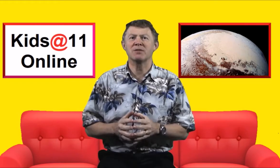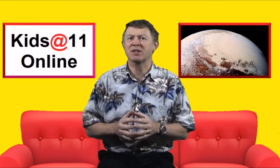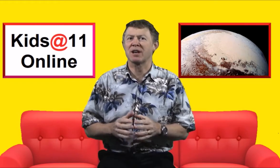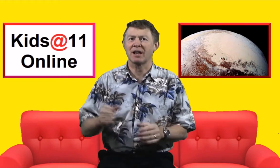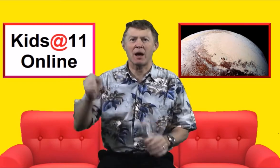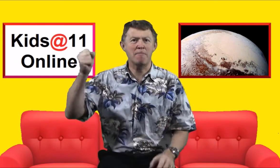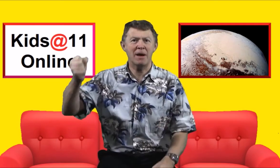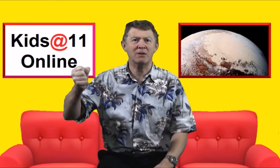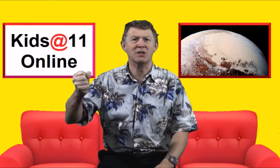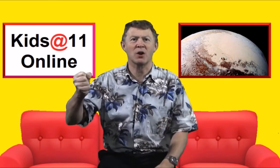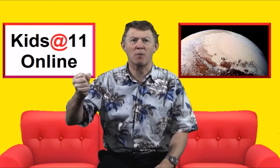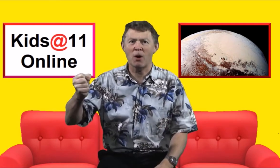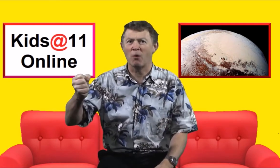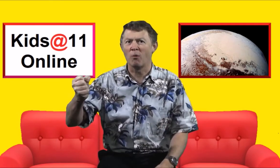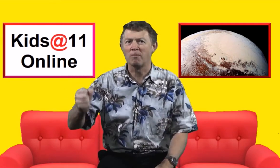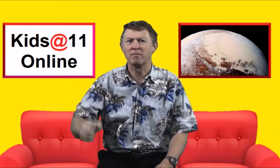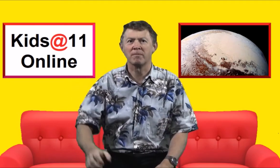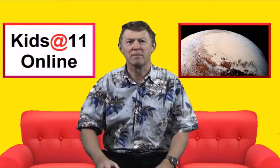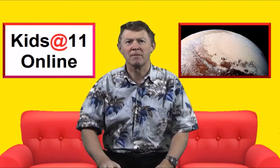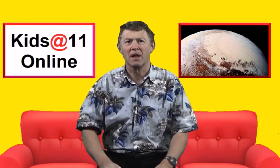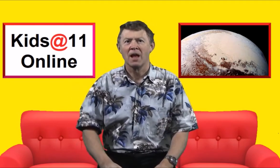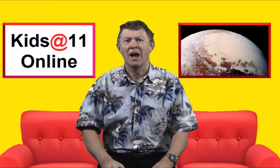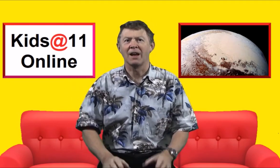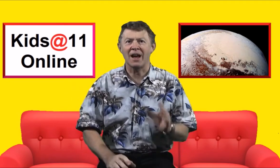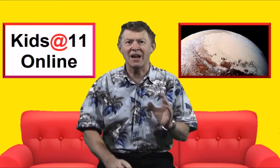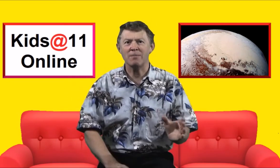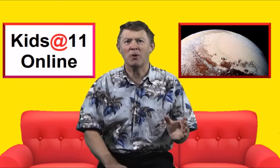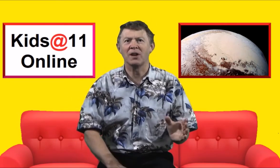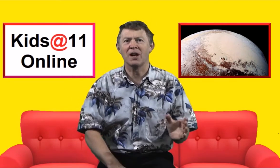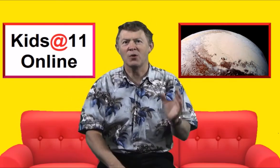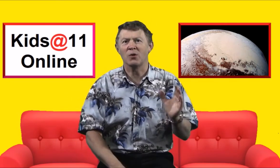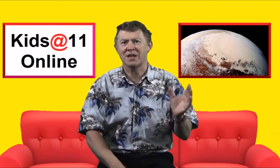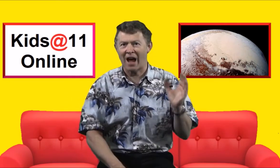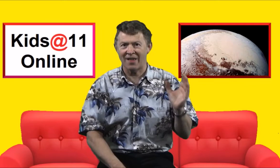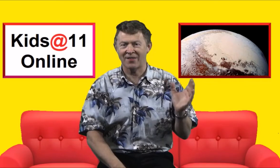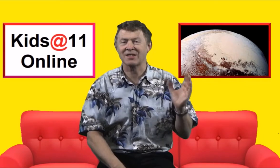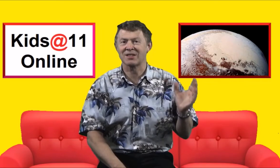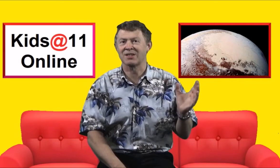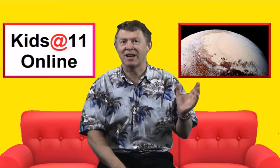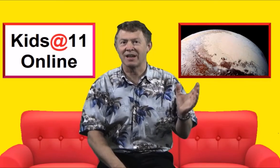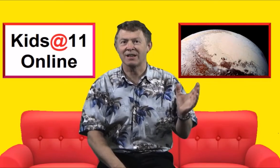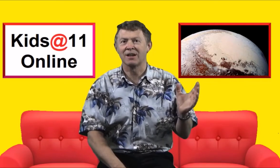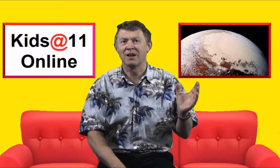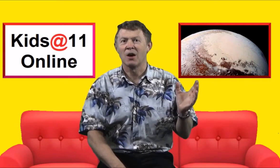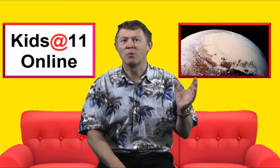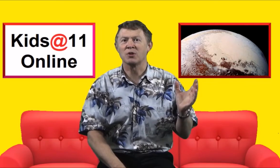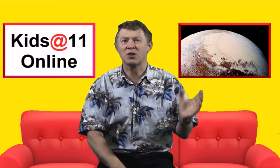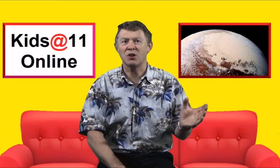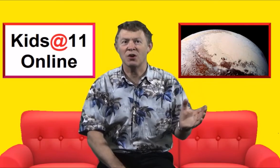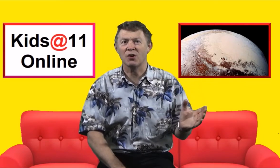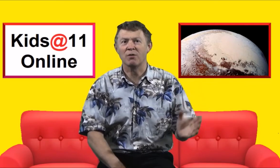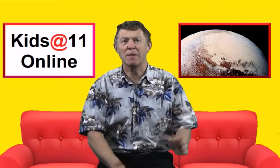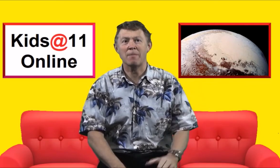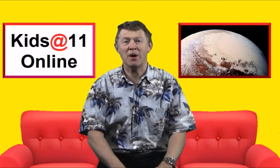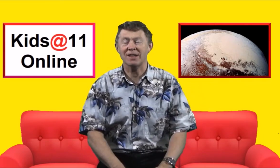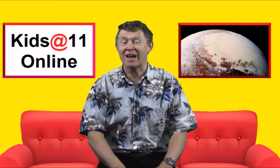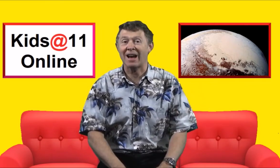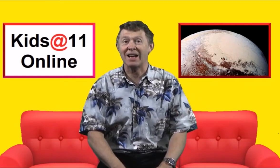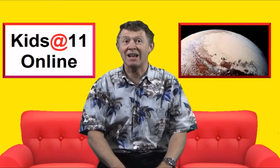of a snake and mount it on a pole. And anybody that looked at this snake was cured from their bite and